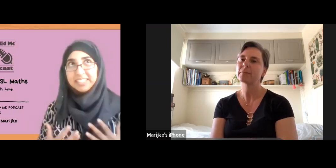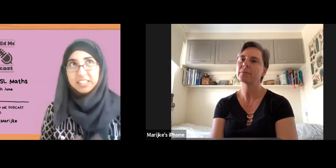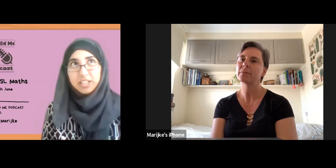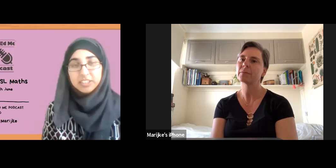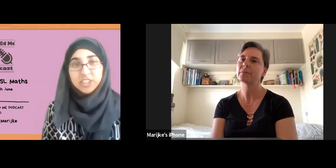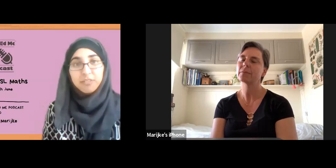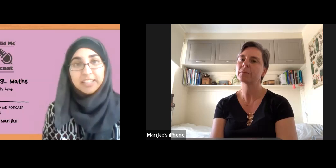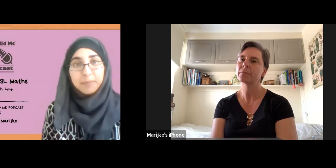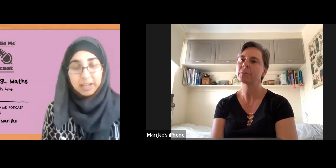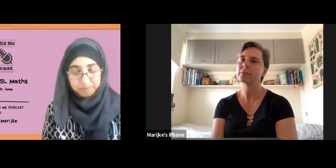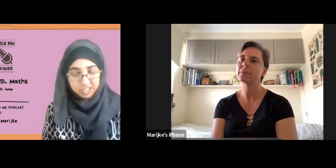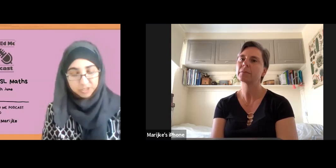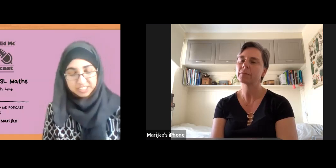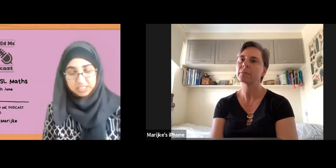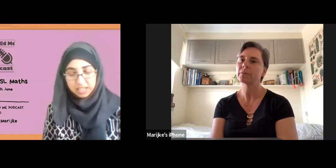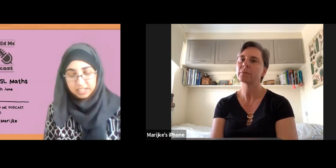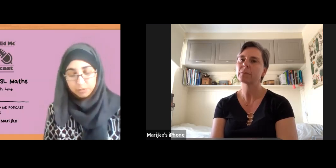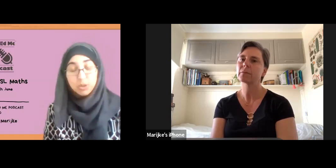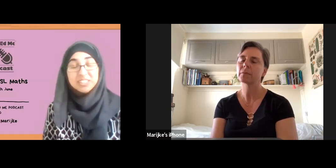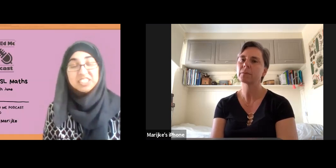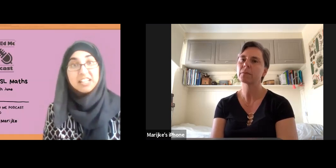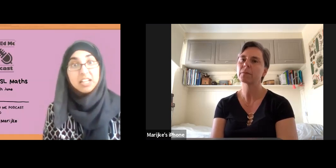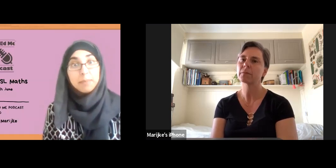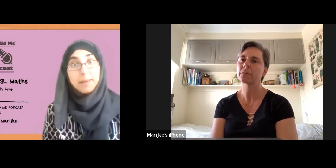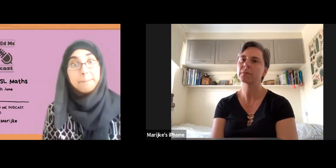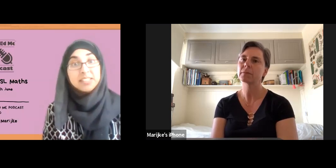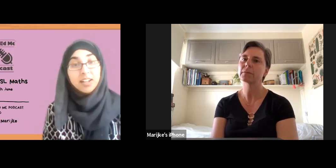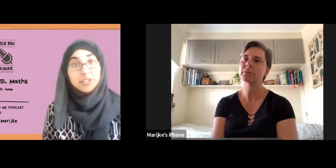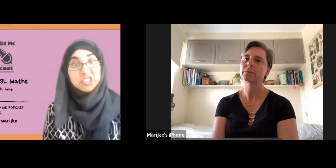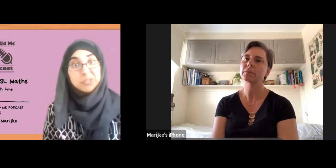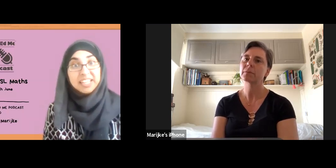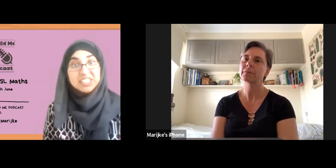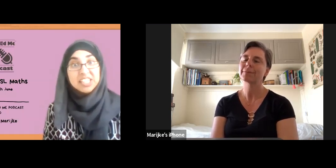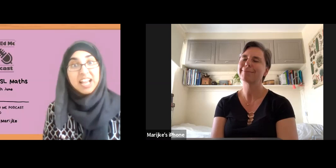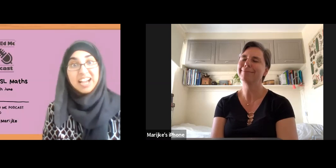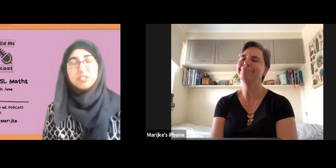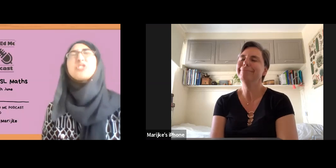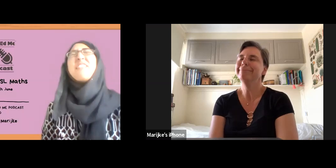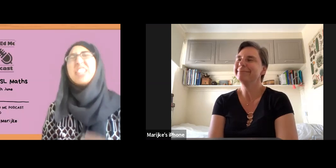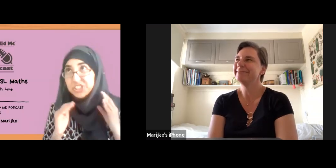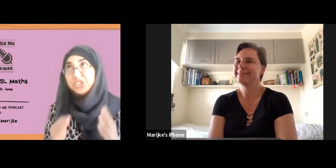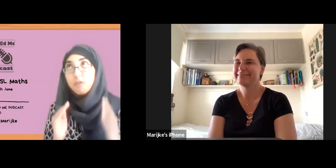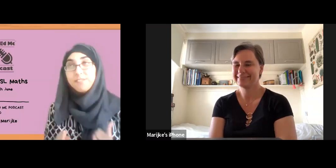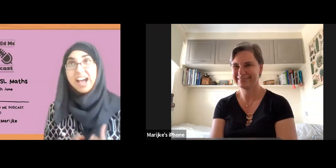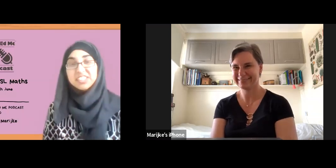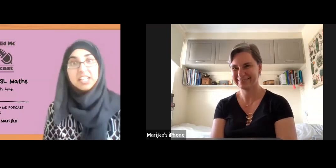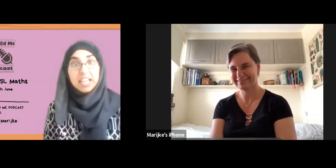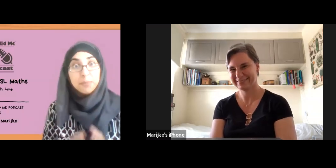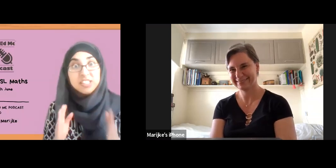it in a child-friendly way. So I said to her, if we were to send a banana into space and it was traveling so fast, it would never